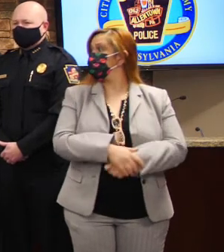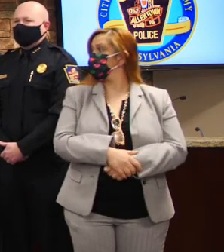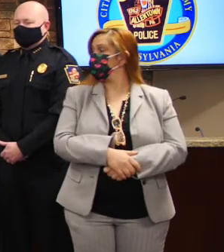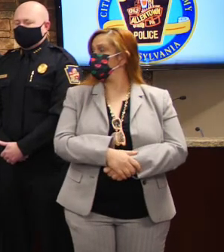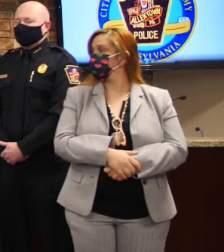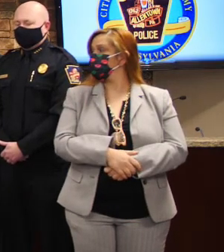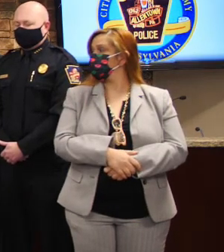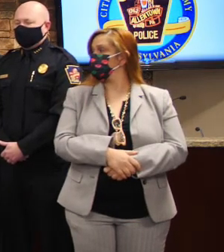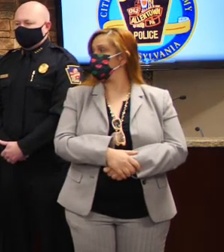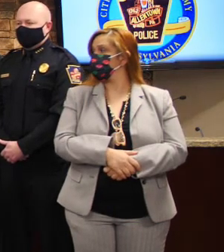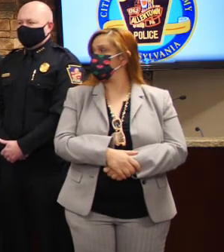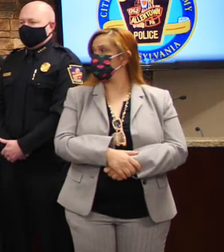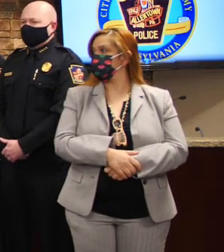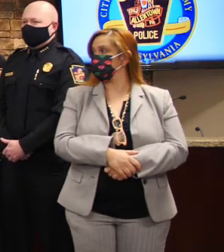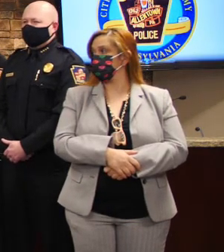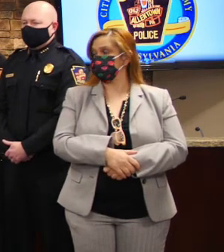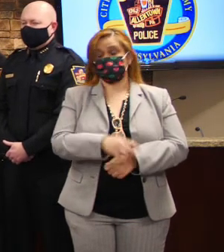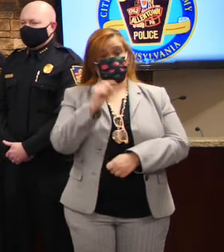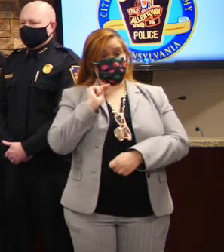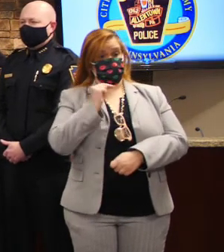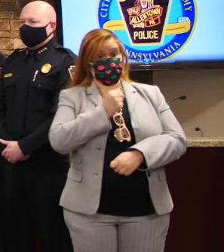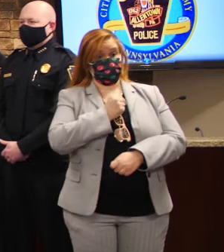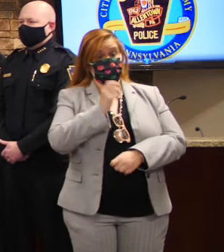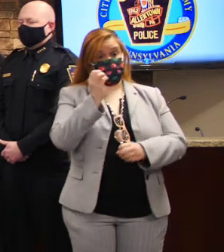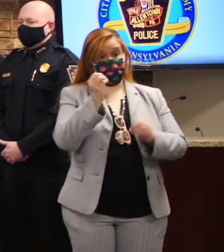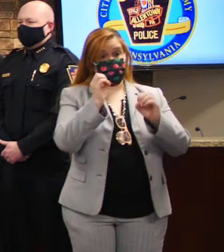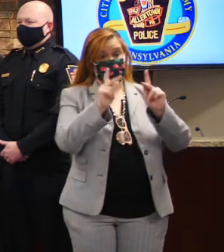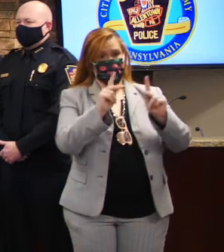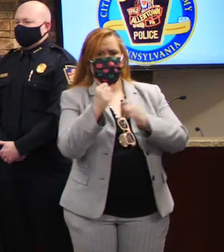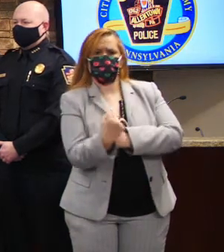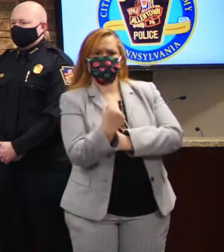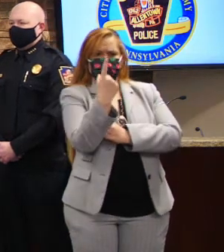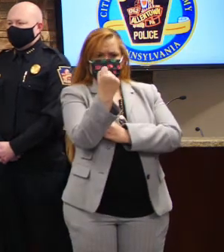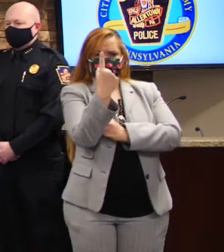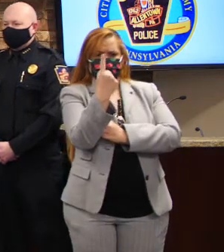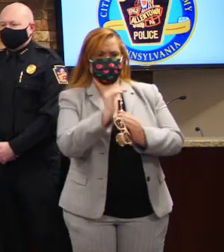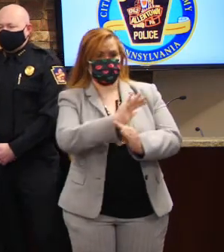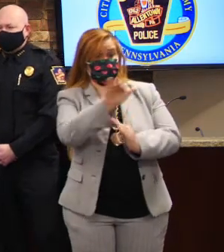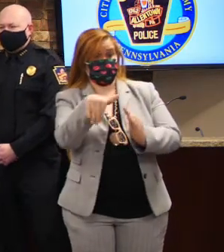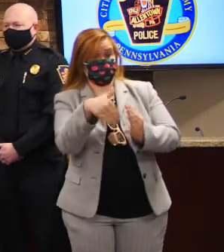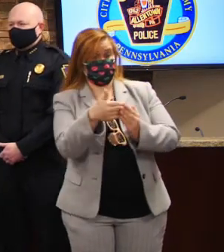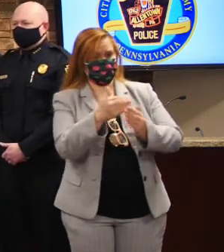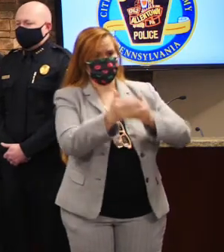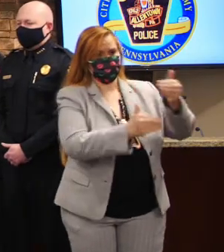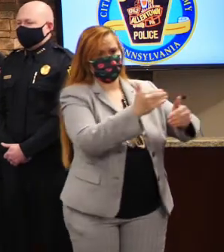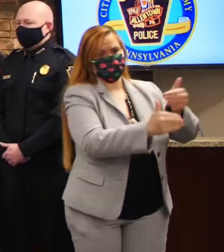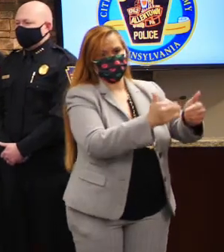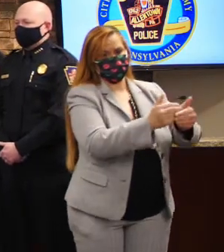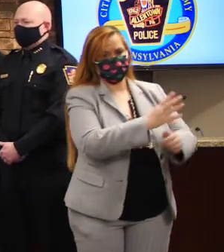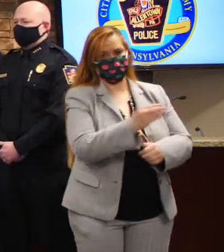of us. When community and police can understand and work together, we